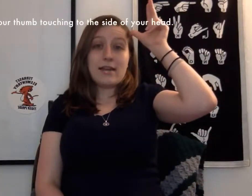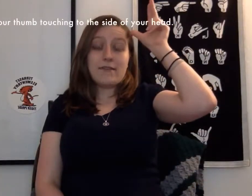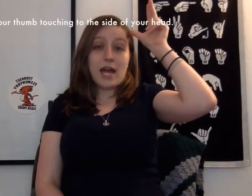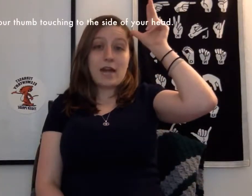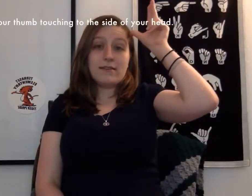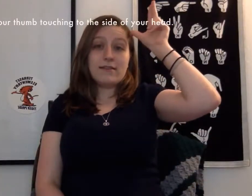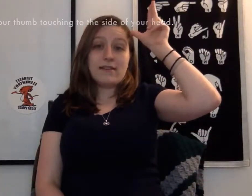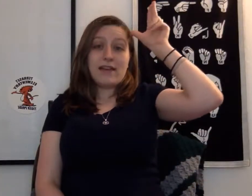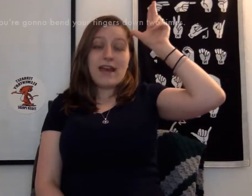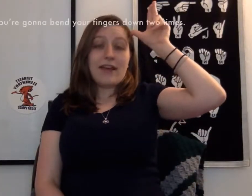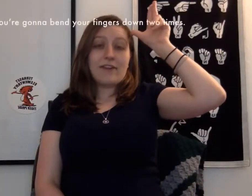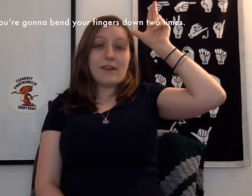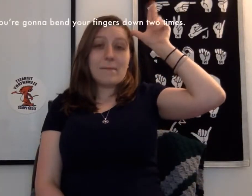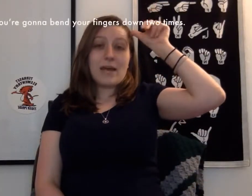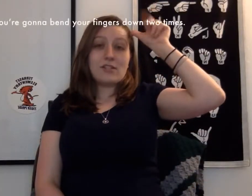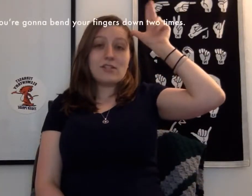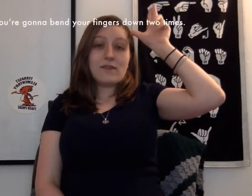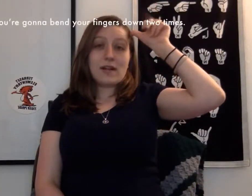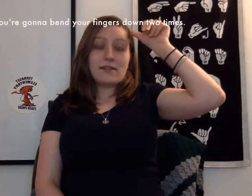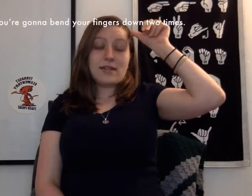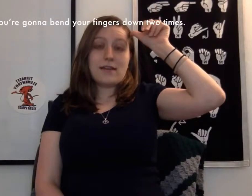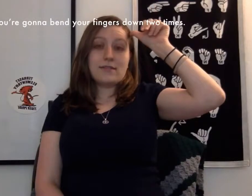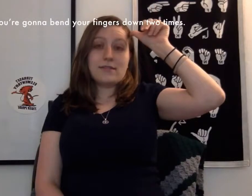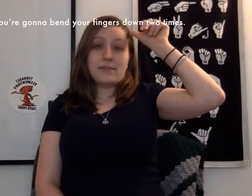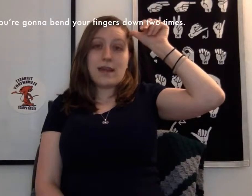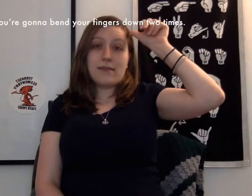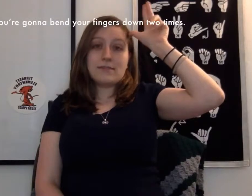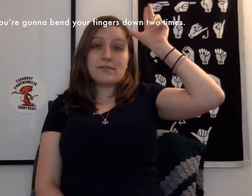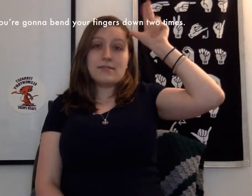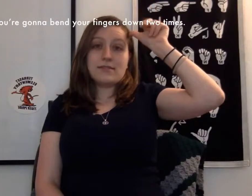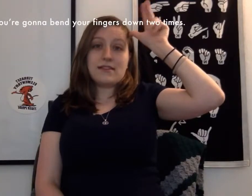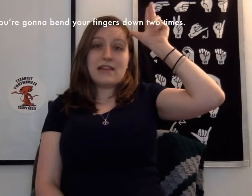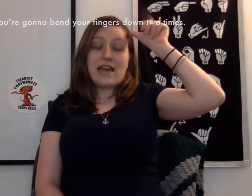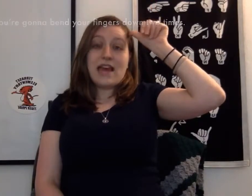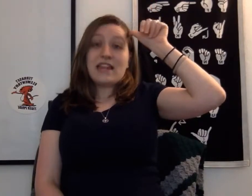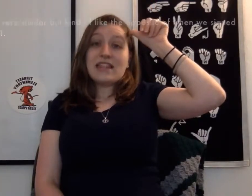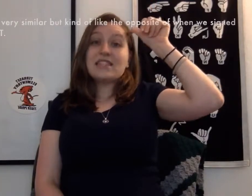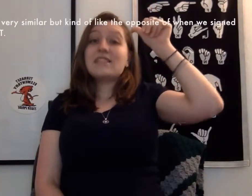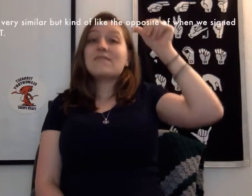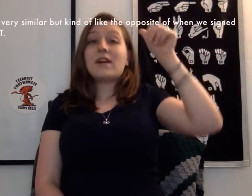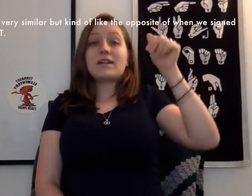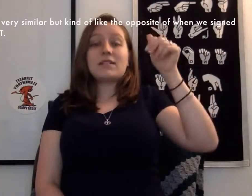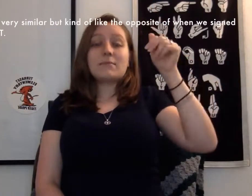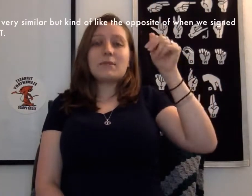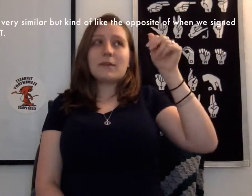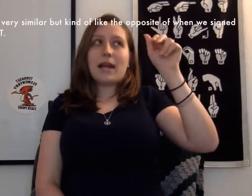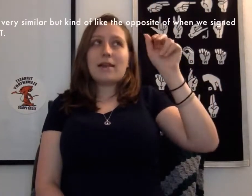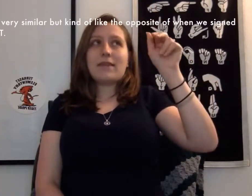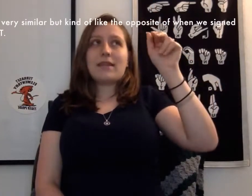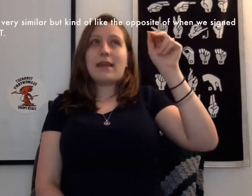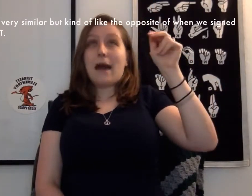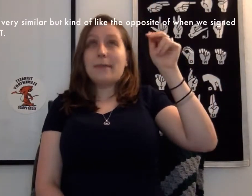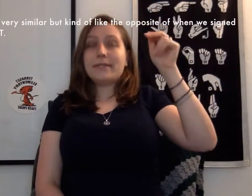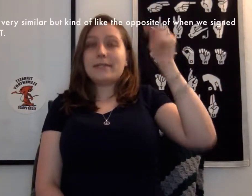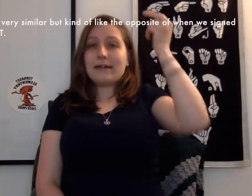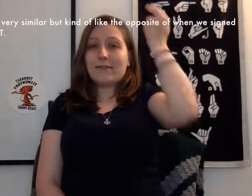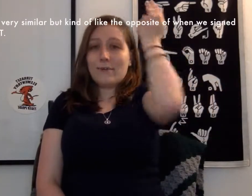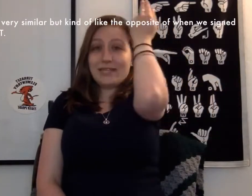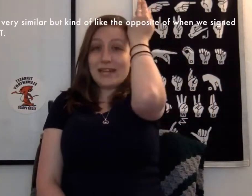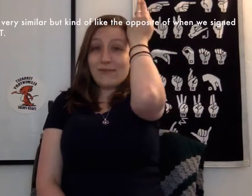head, and you're going to bend your fingers down 2 times. This is very similar, but kind of like the opposite of when we signed